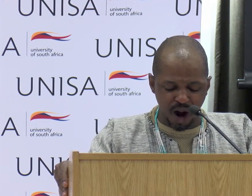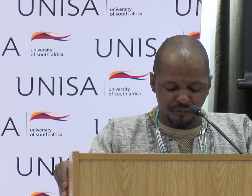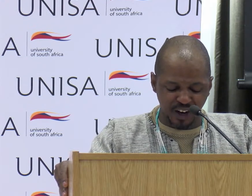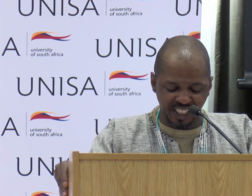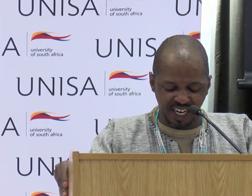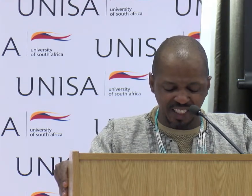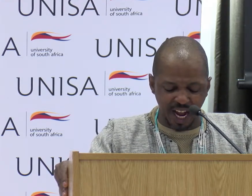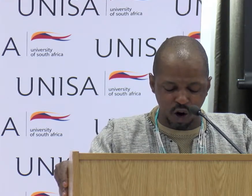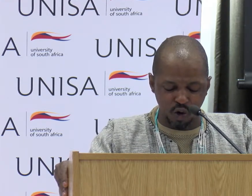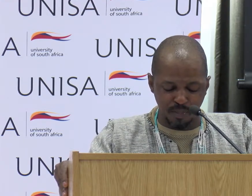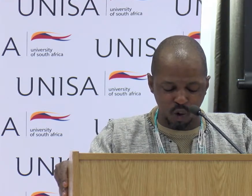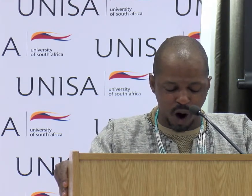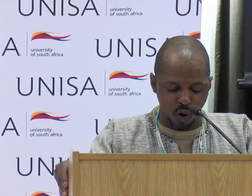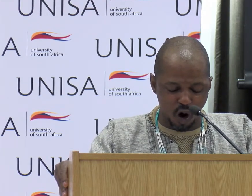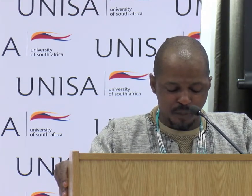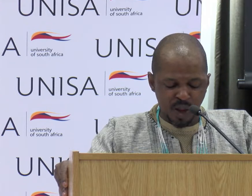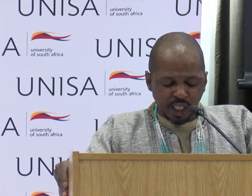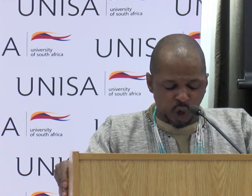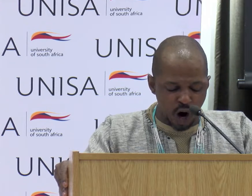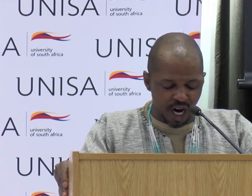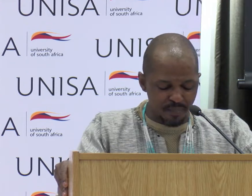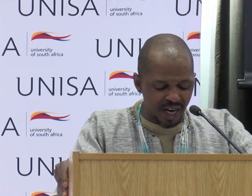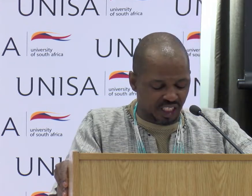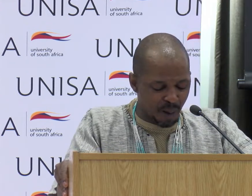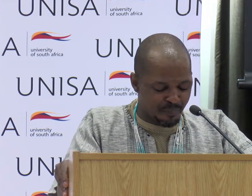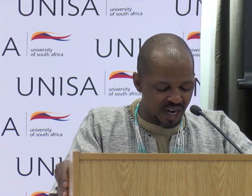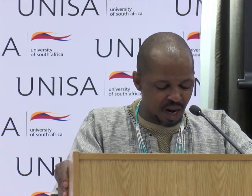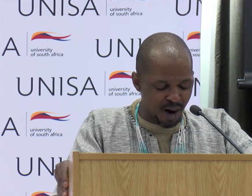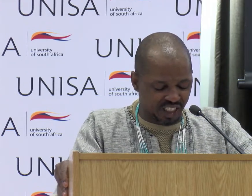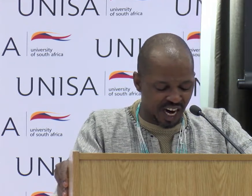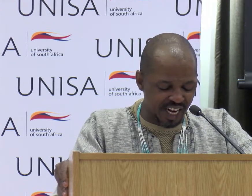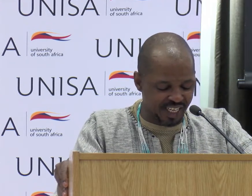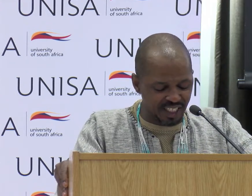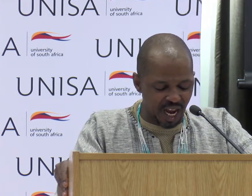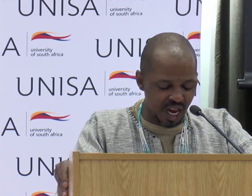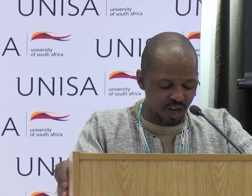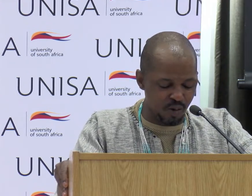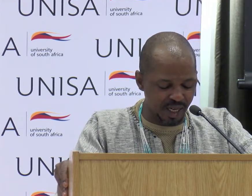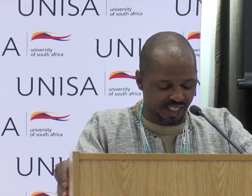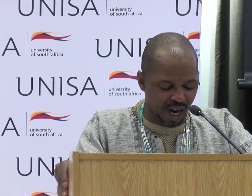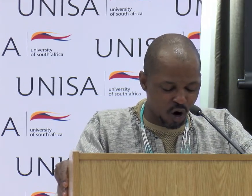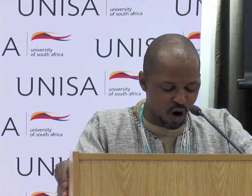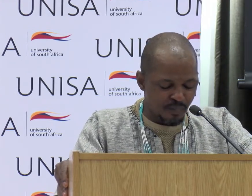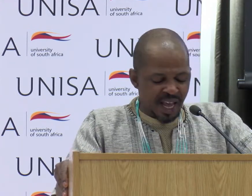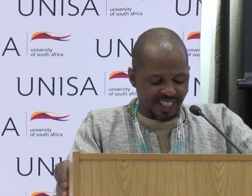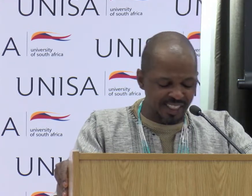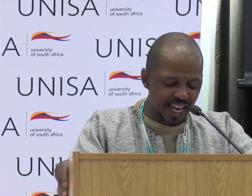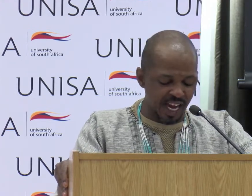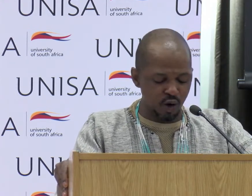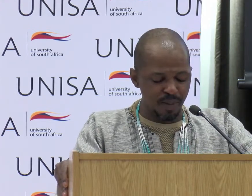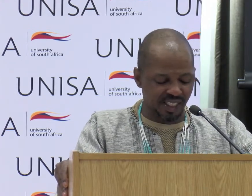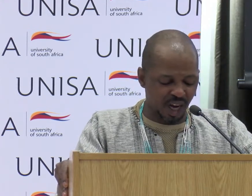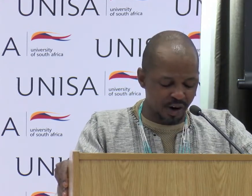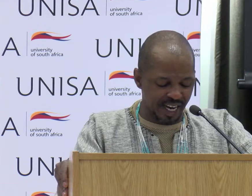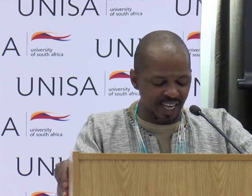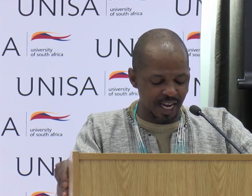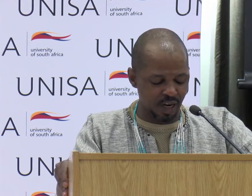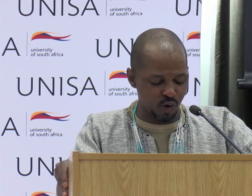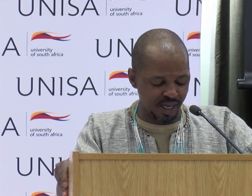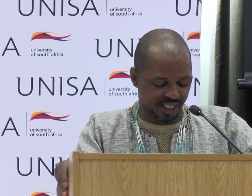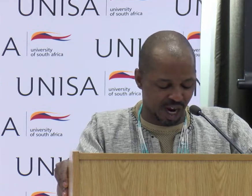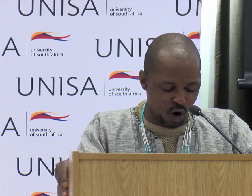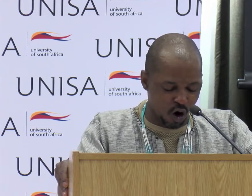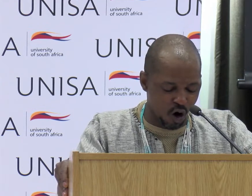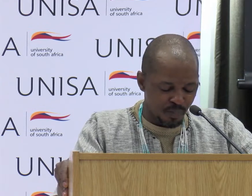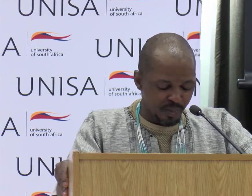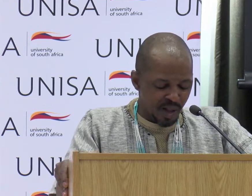Khawubona amafrentshi ngenxa yolwimi lwawo, jonga amajapan namachina ngenxa yeelwimi zawo, ngenxa yeelwimi zawo, ngenxa